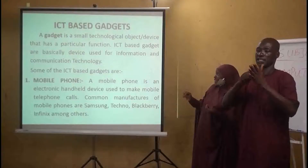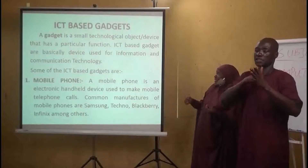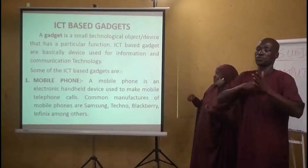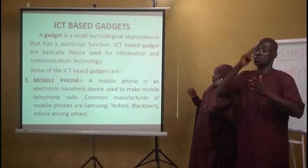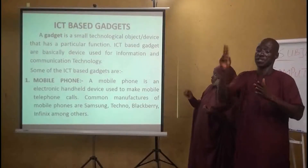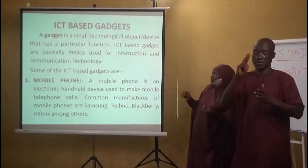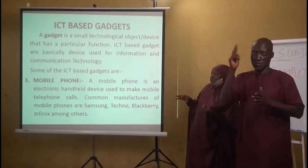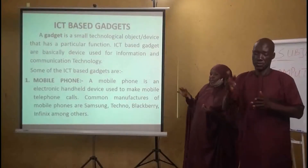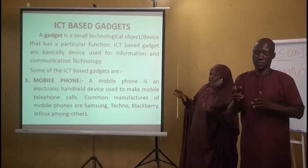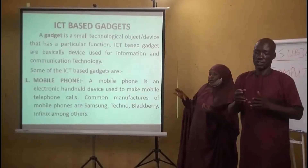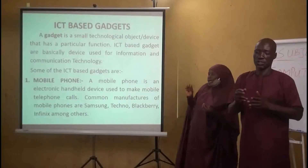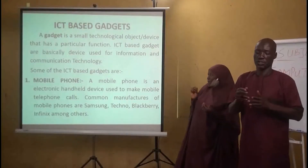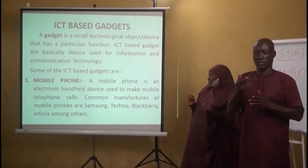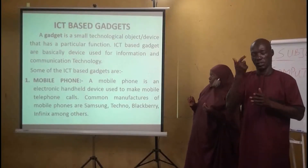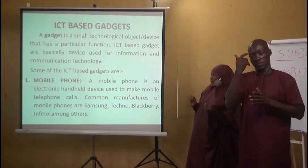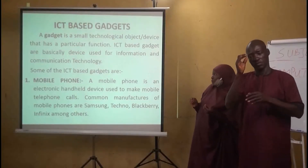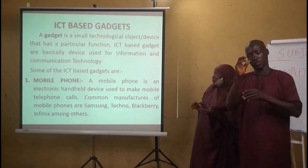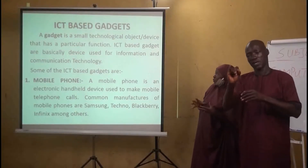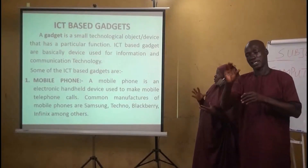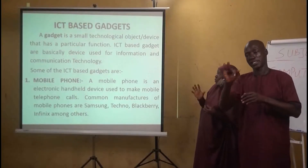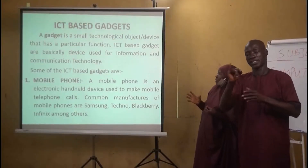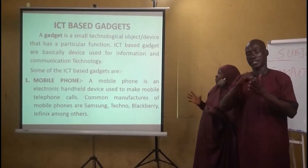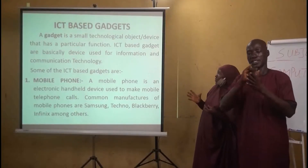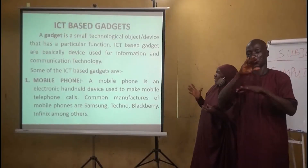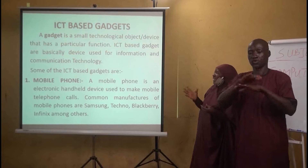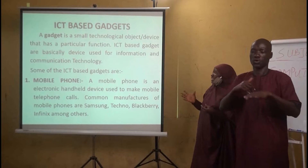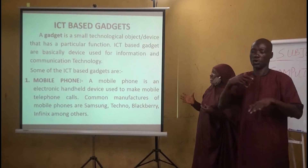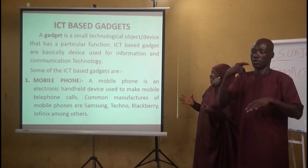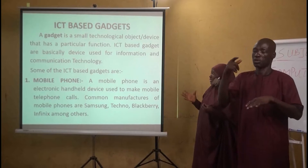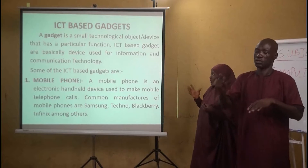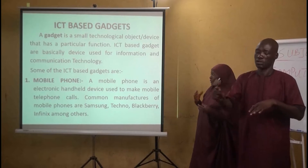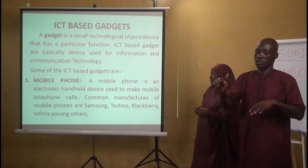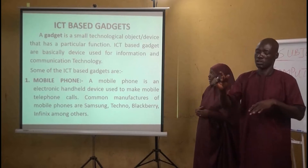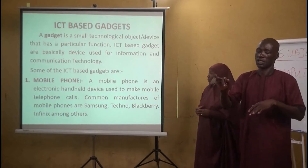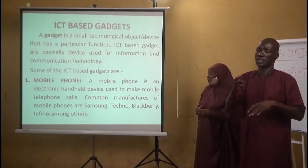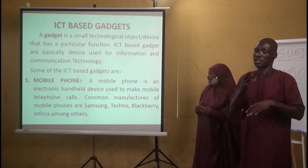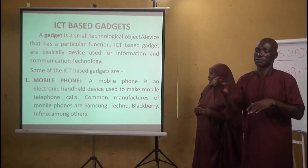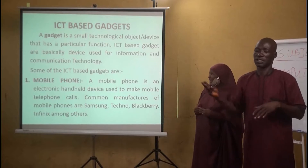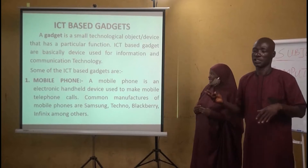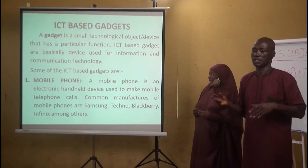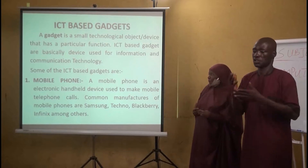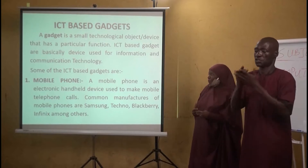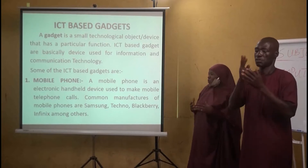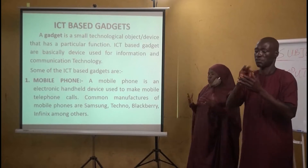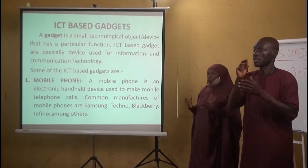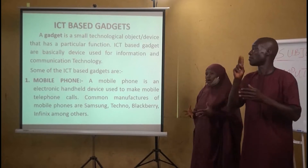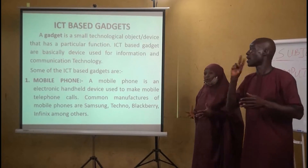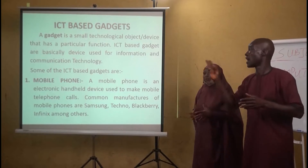that functions for a particular purpose. Some of the ICT-based gadgets are, one, we